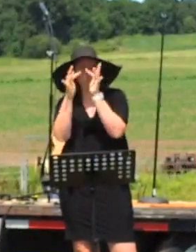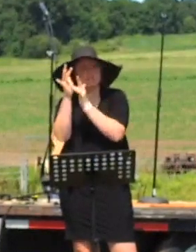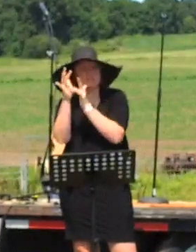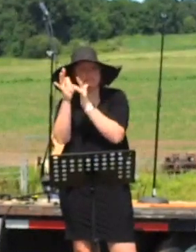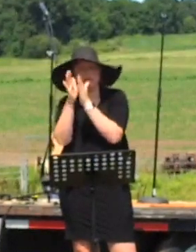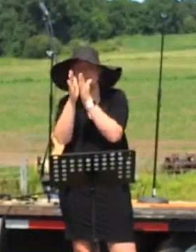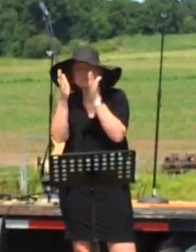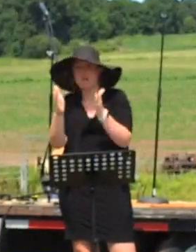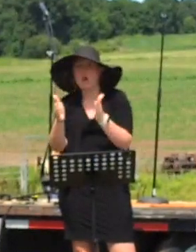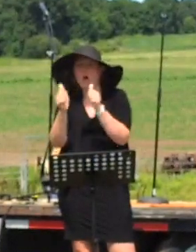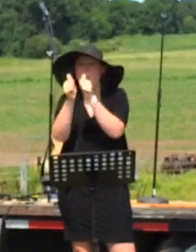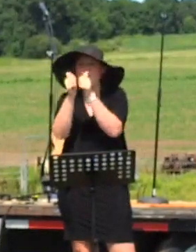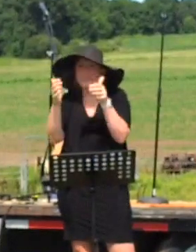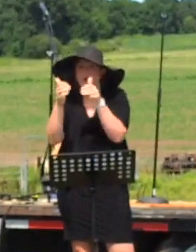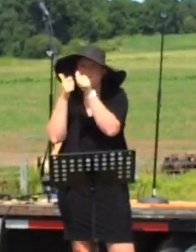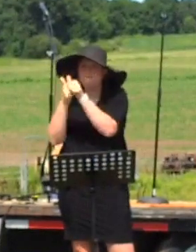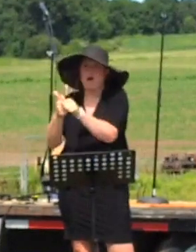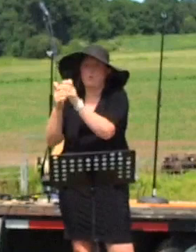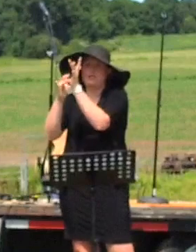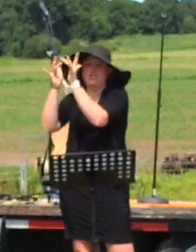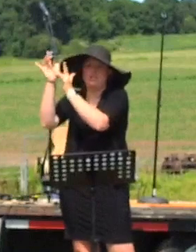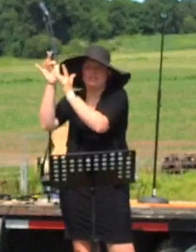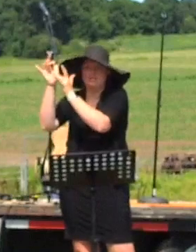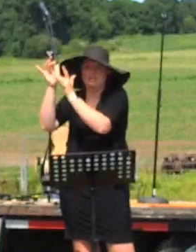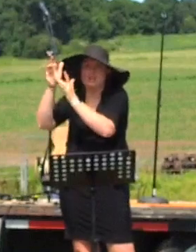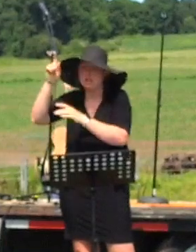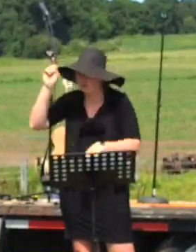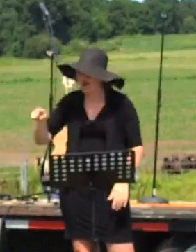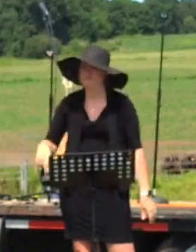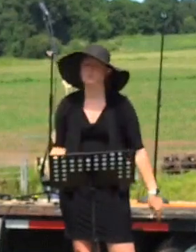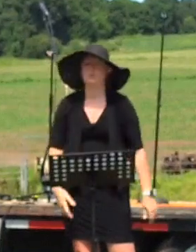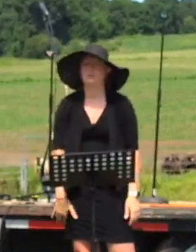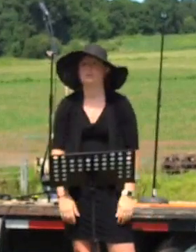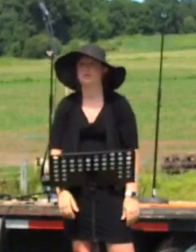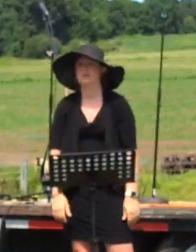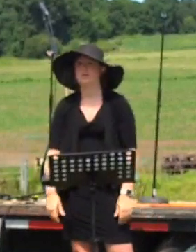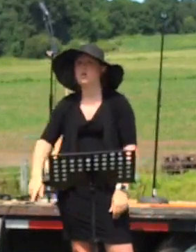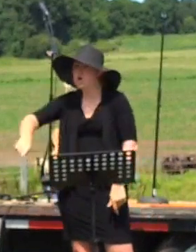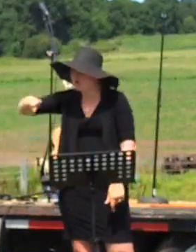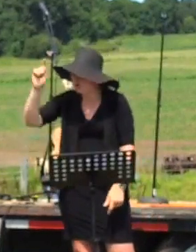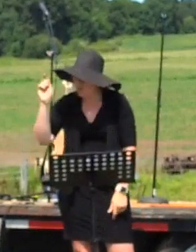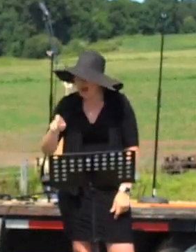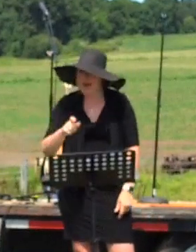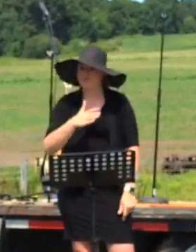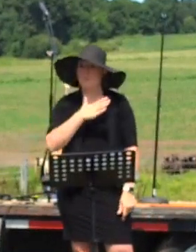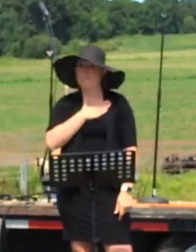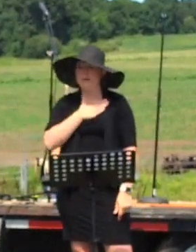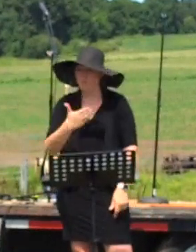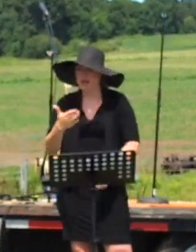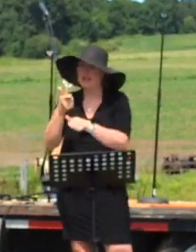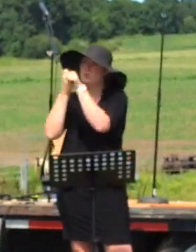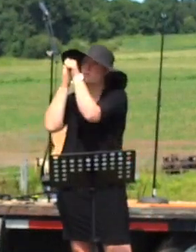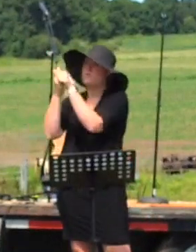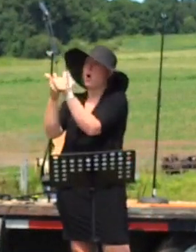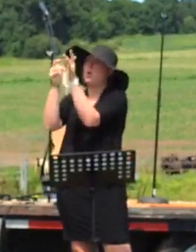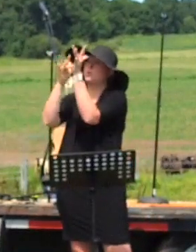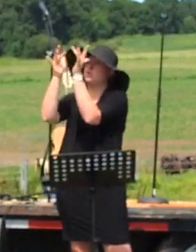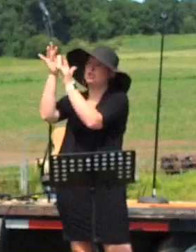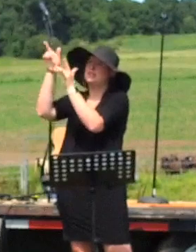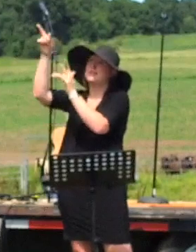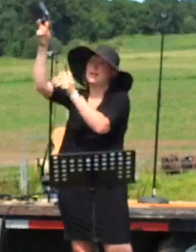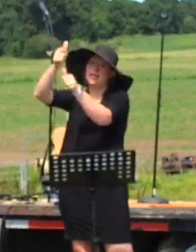following Christ. It's right there in the name, right? You have to be willing to yield to